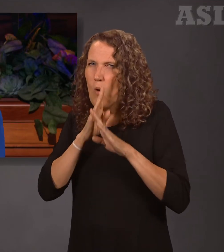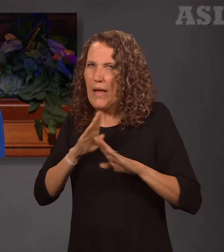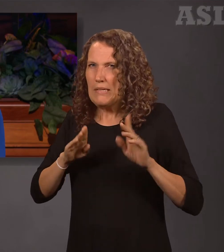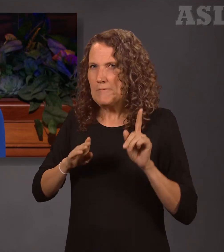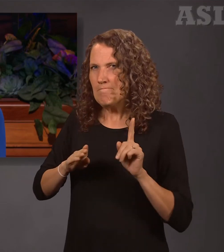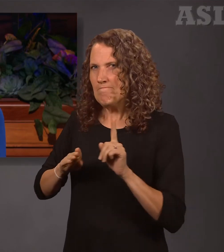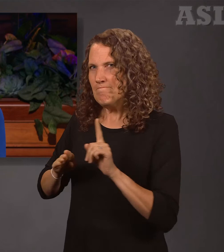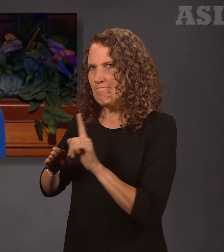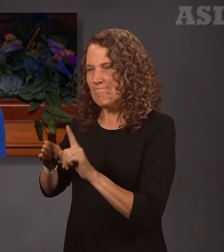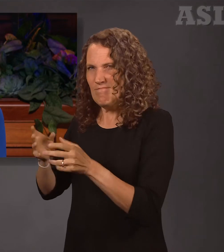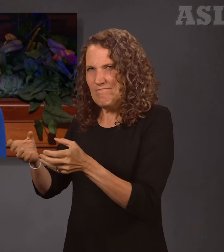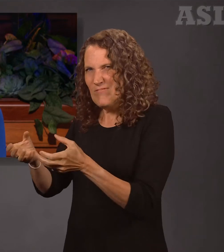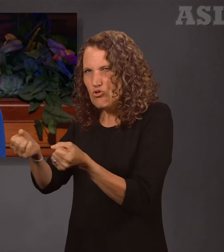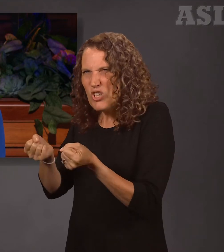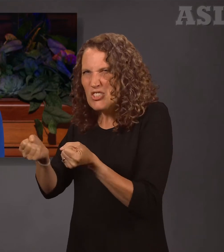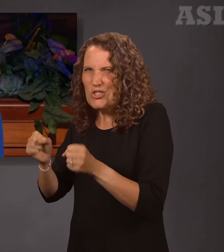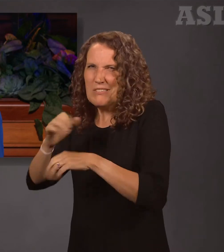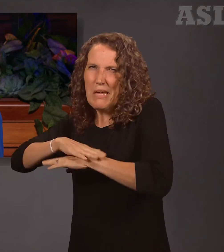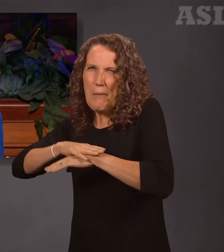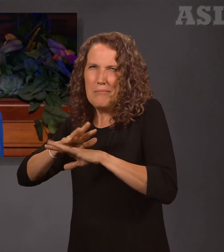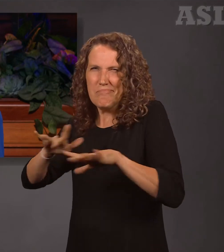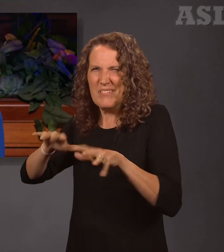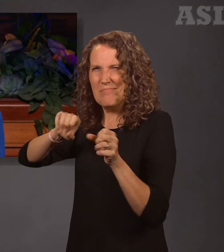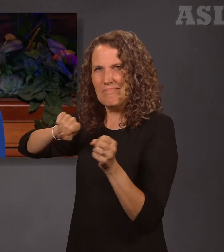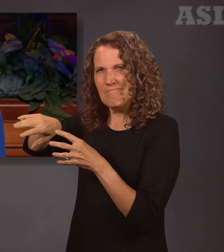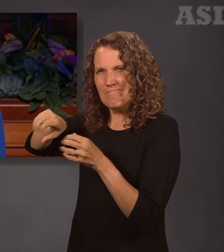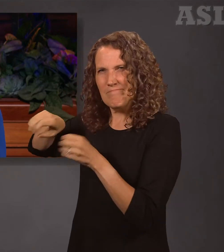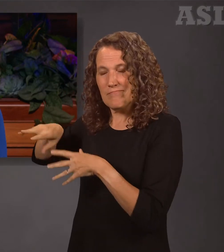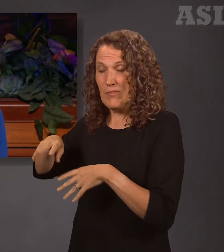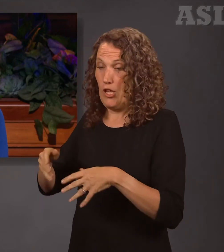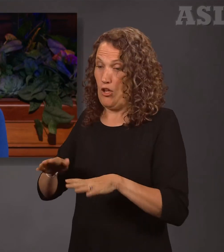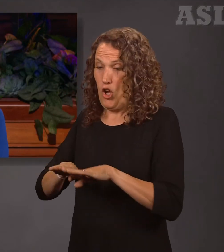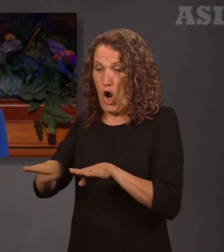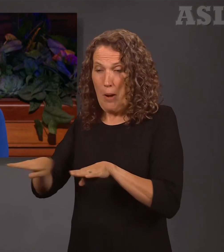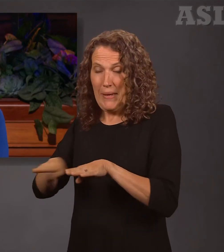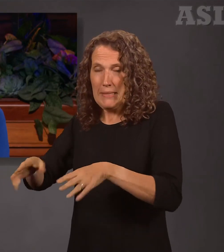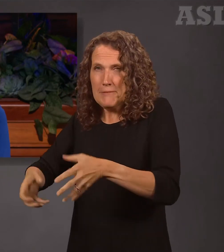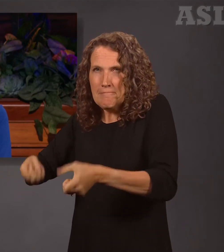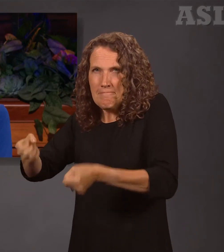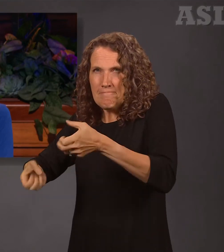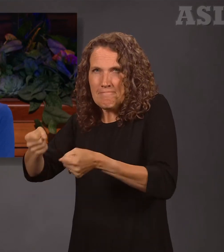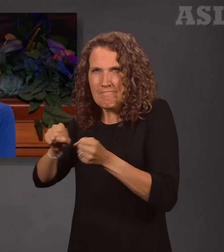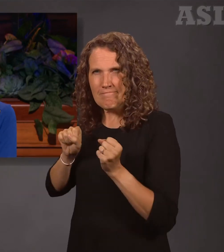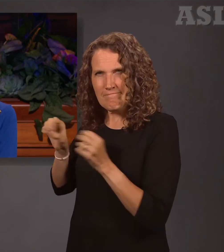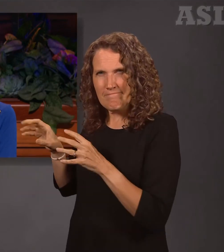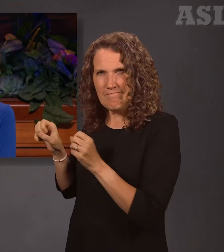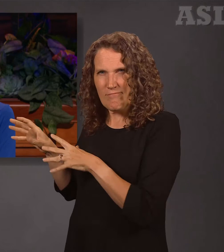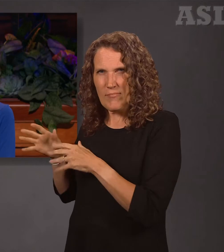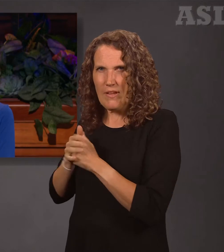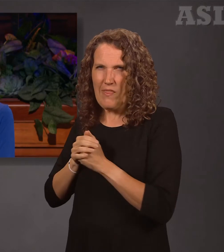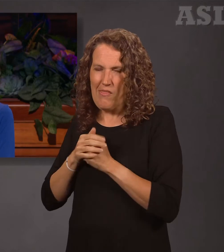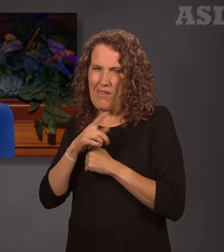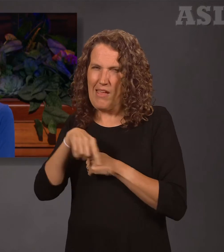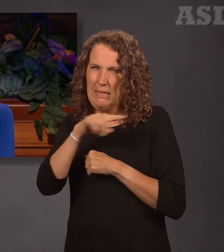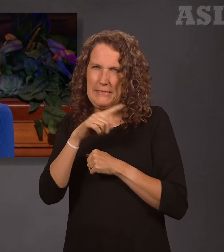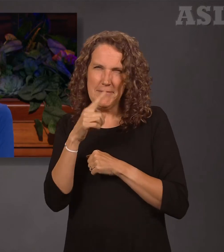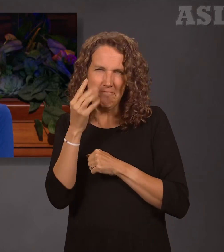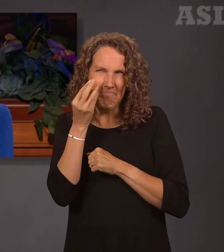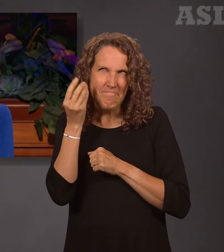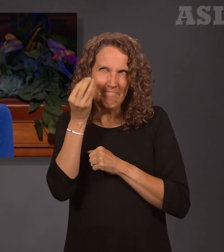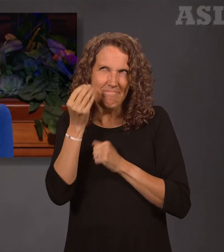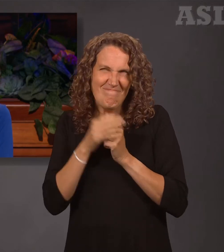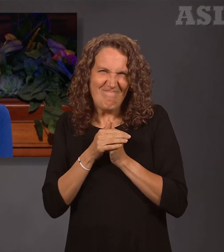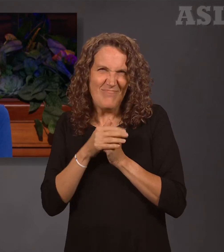from her room except the bed and then they tore out the carpet well like older brothers sometimes do